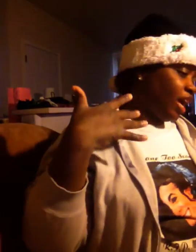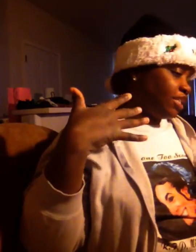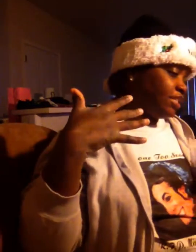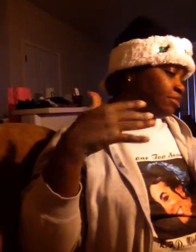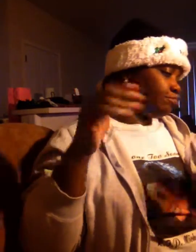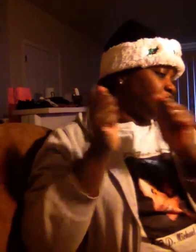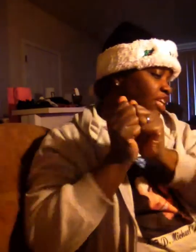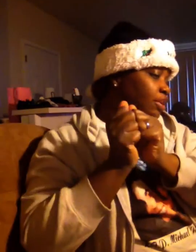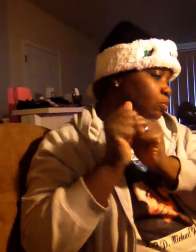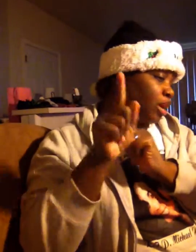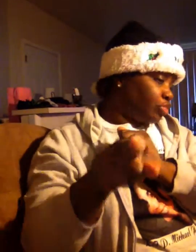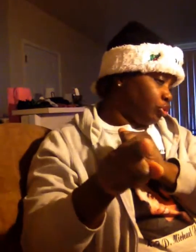Rest be with you,